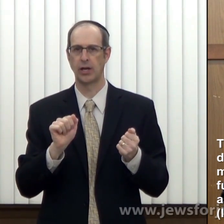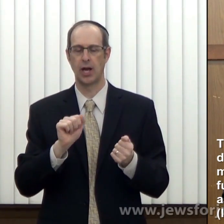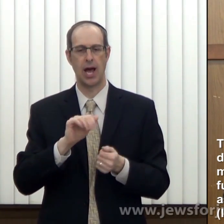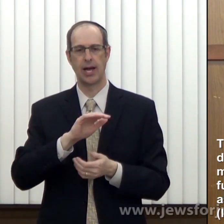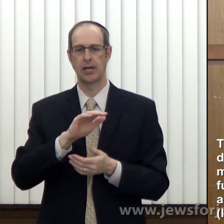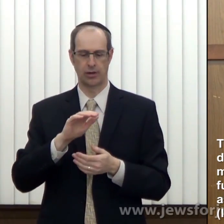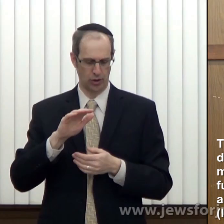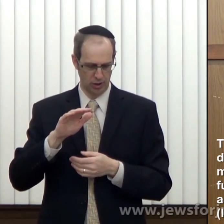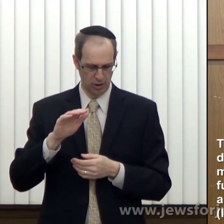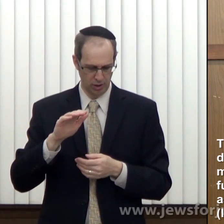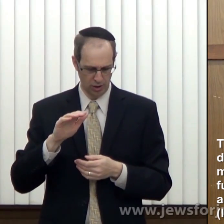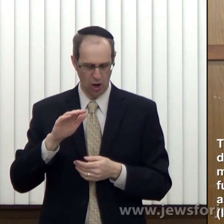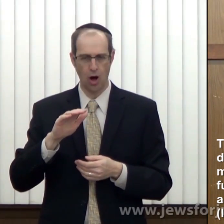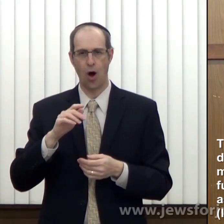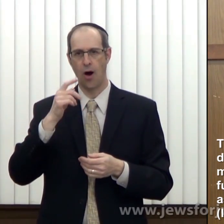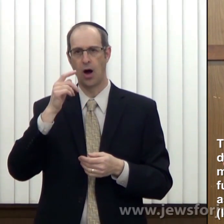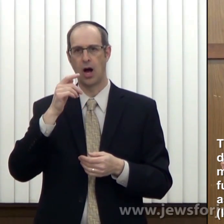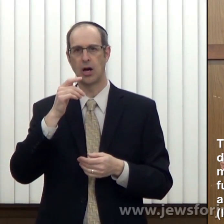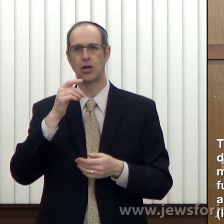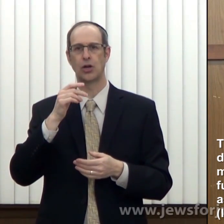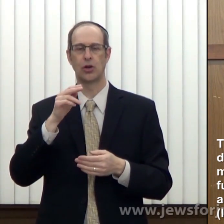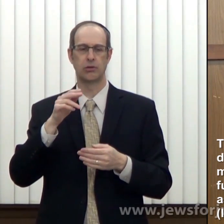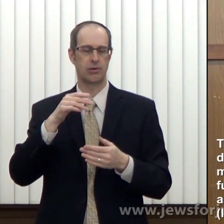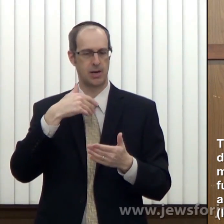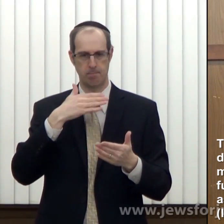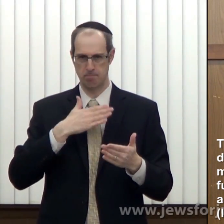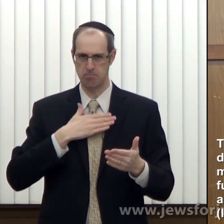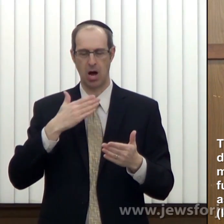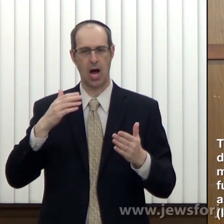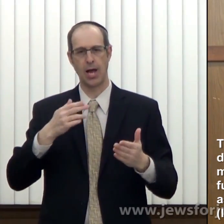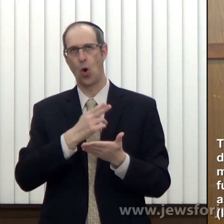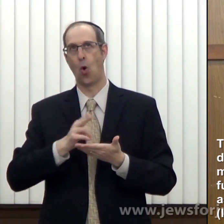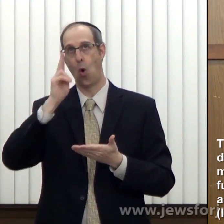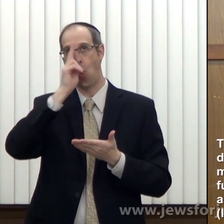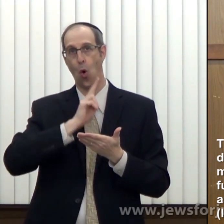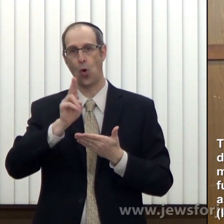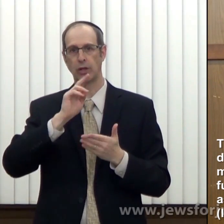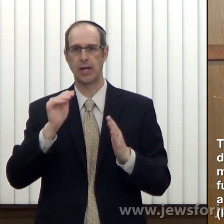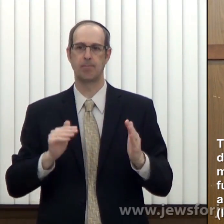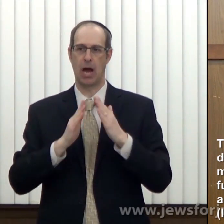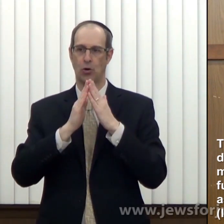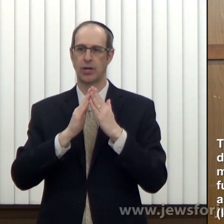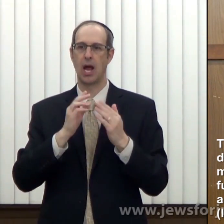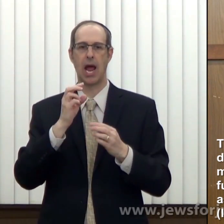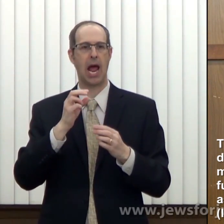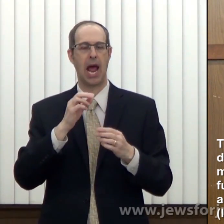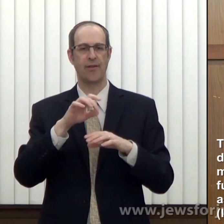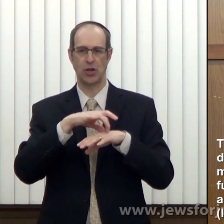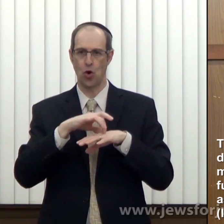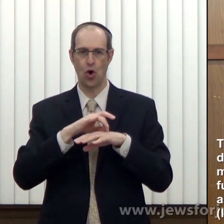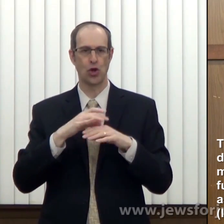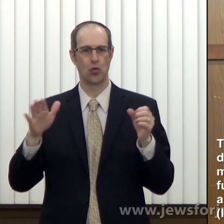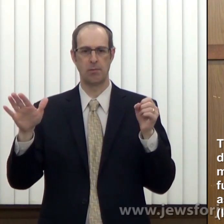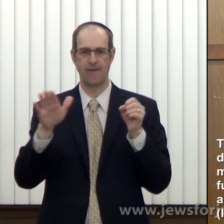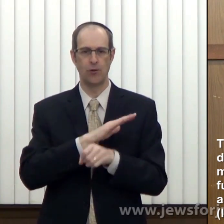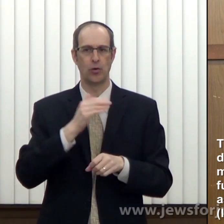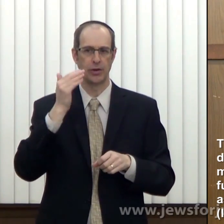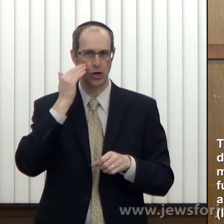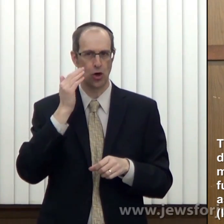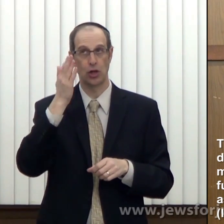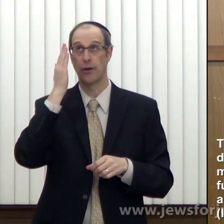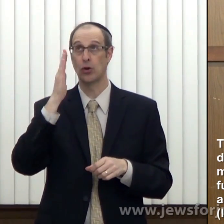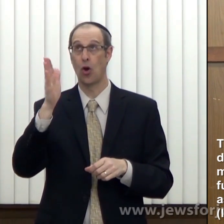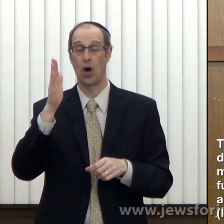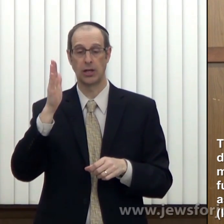holy mountain, for the earth will be full of the knowledge of God as the